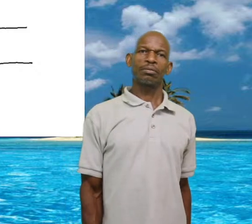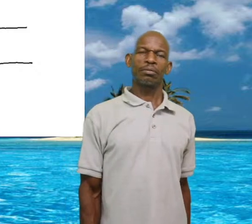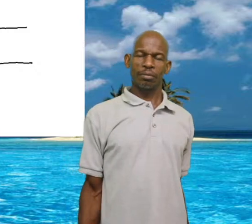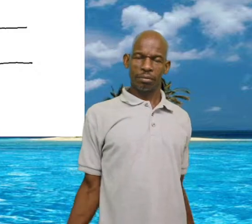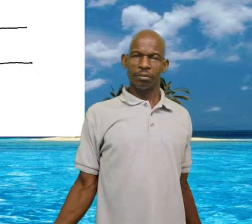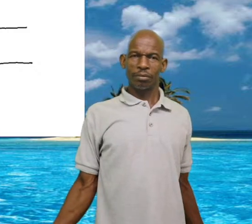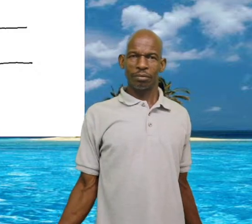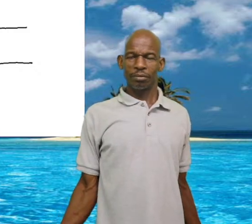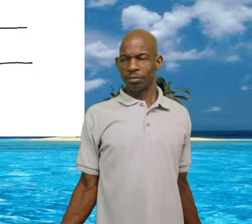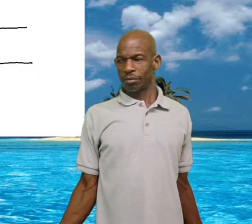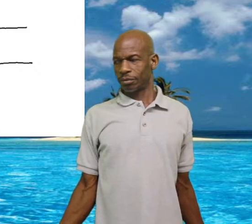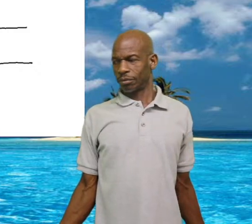let's look at a